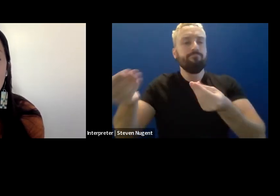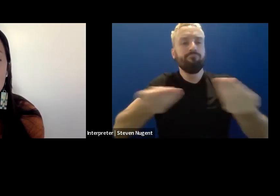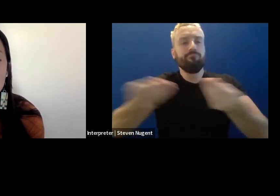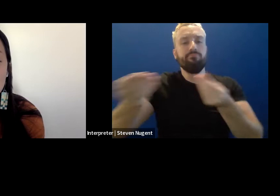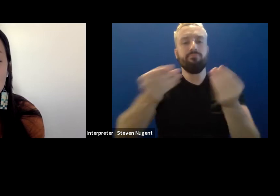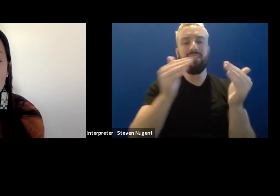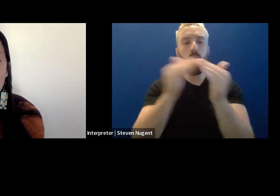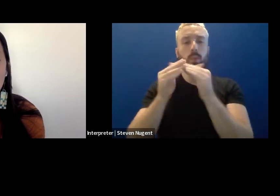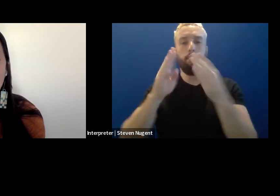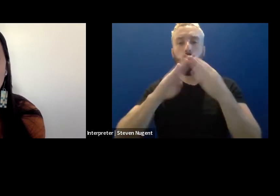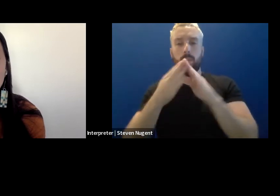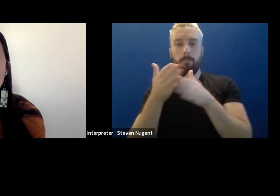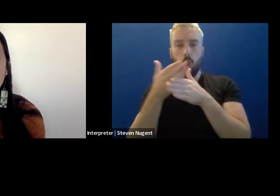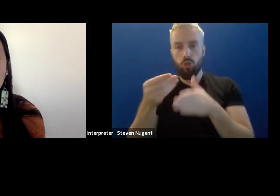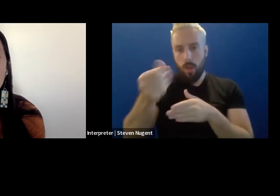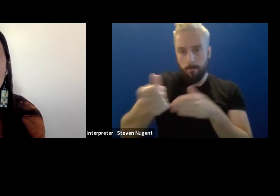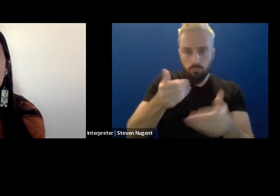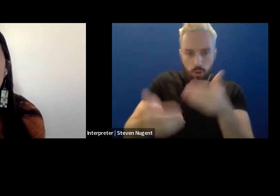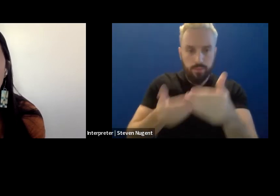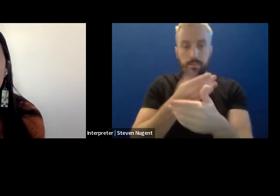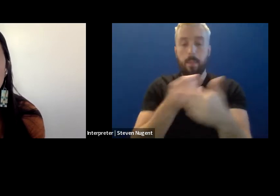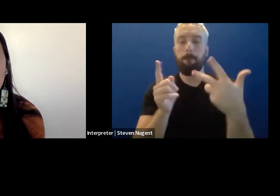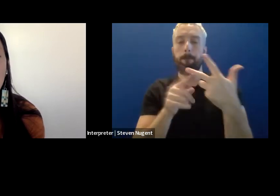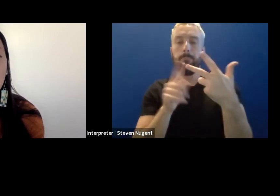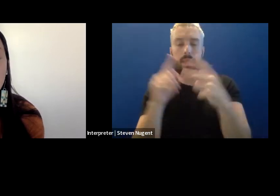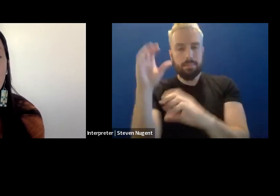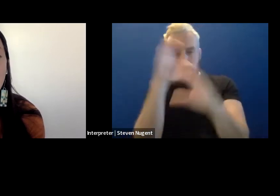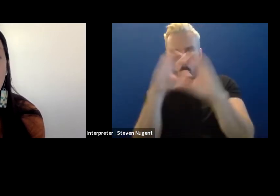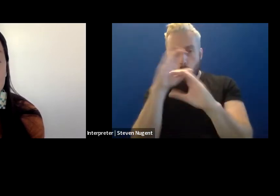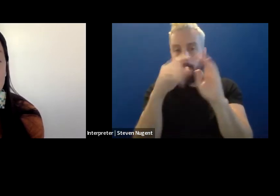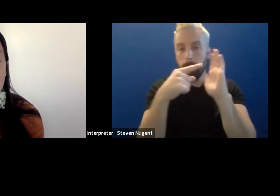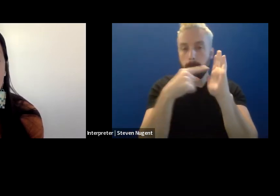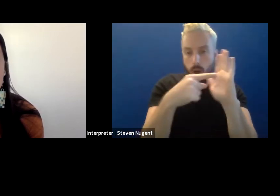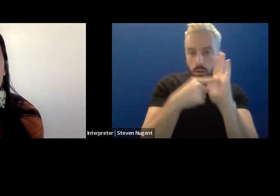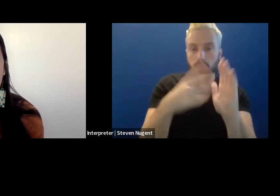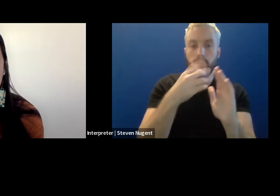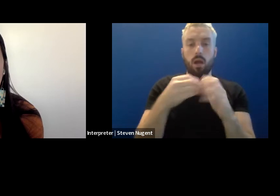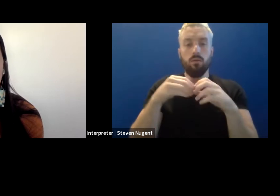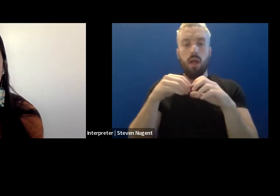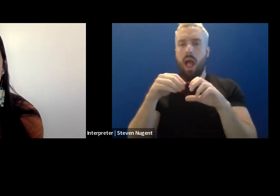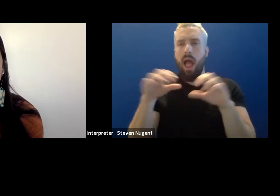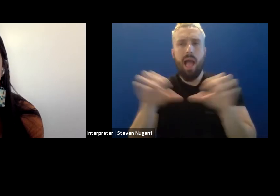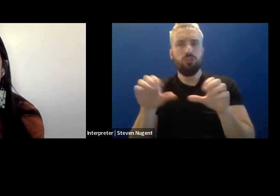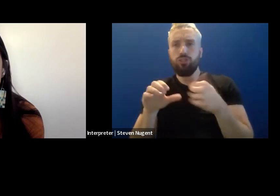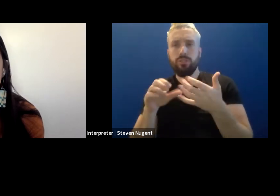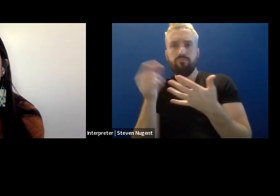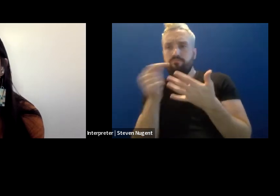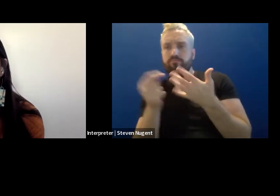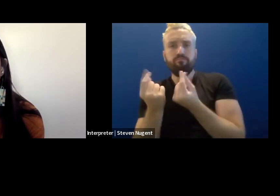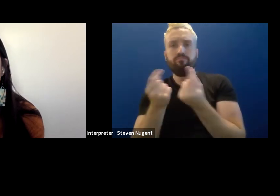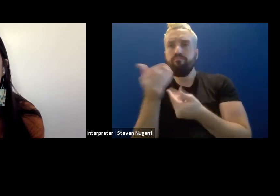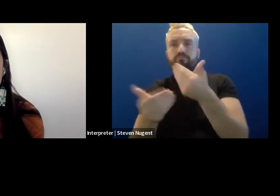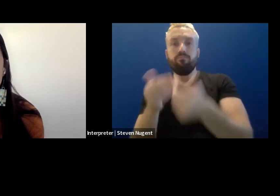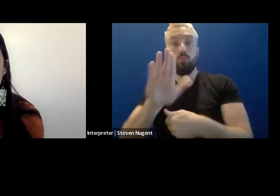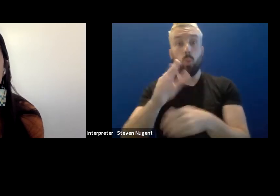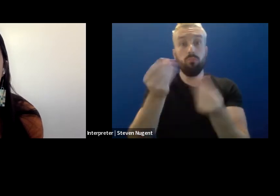compensation processes, and to explore some models and action steps that your institution and